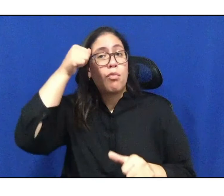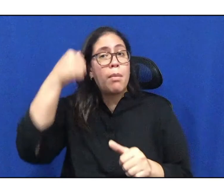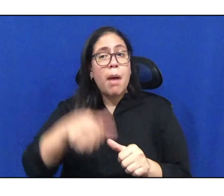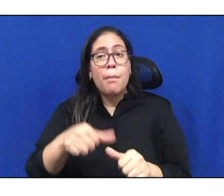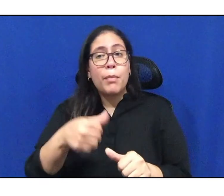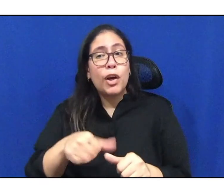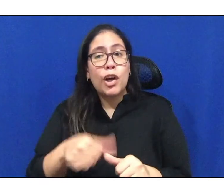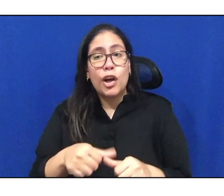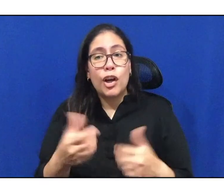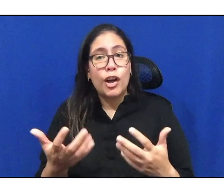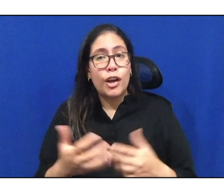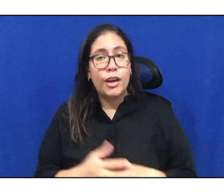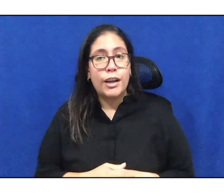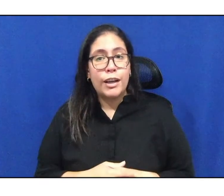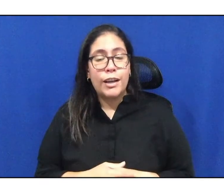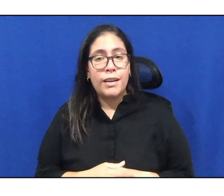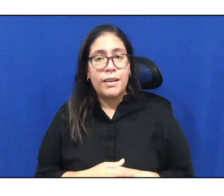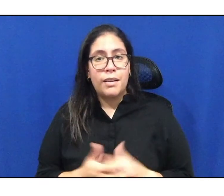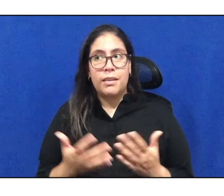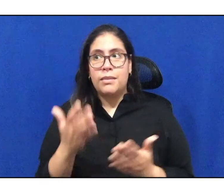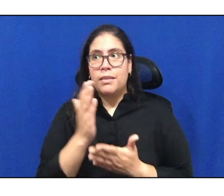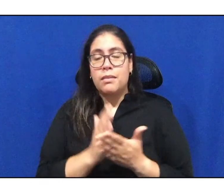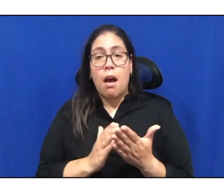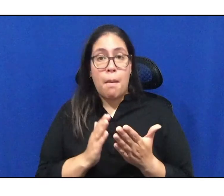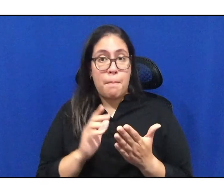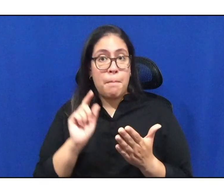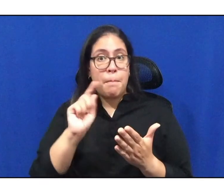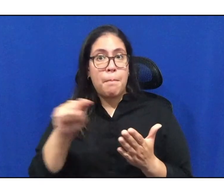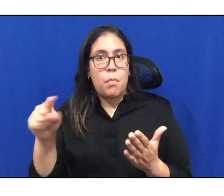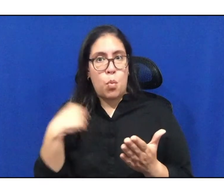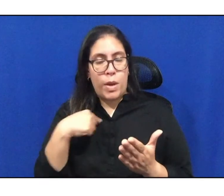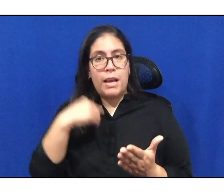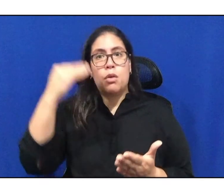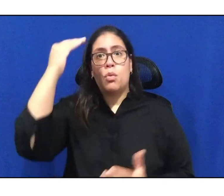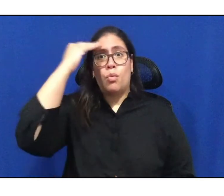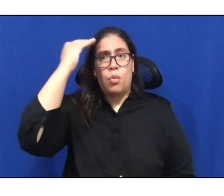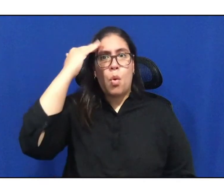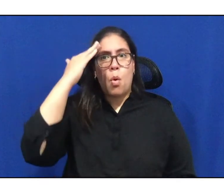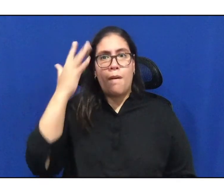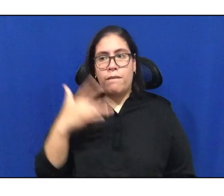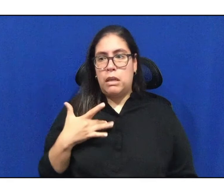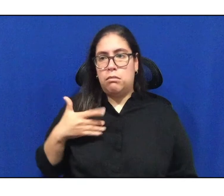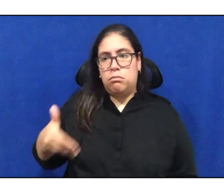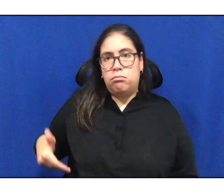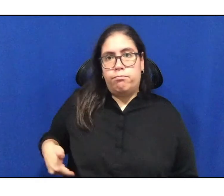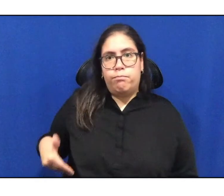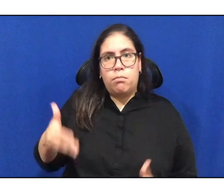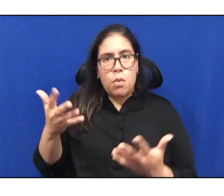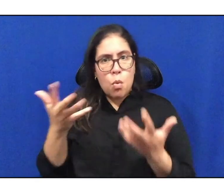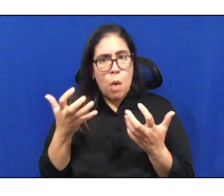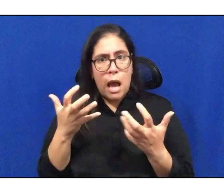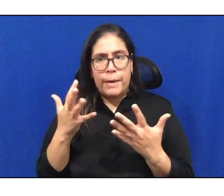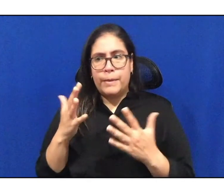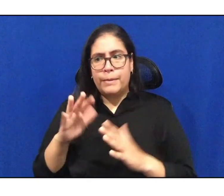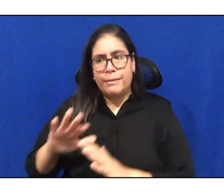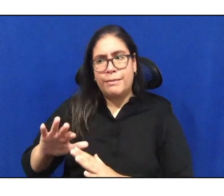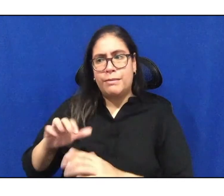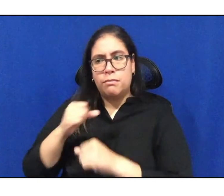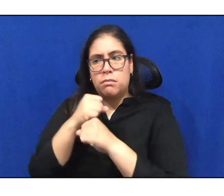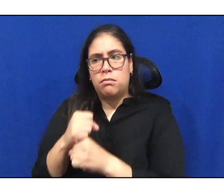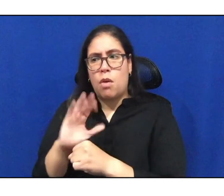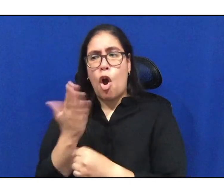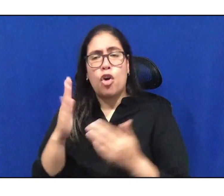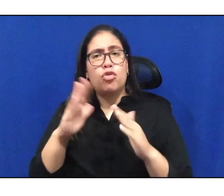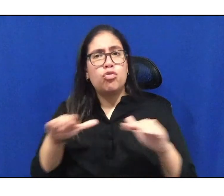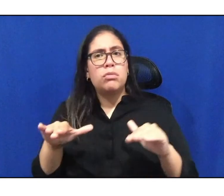And that in some ways we all know the instinct to want to protect our children from difficult stories or painful